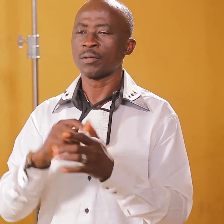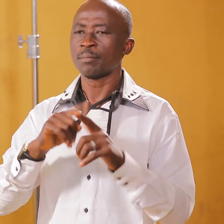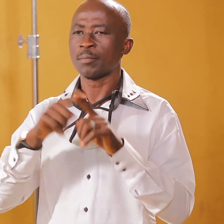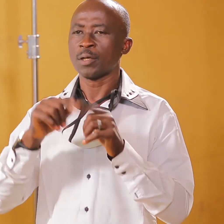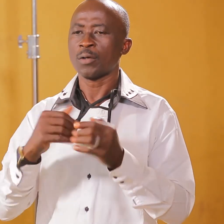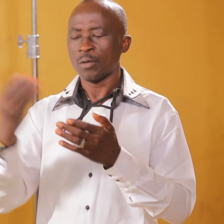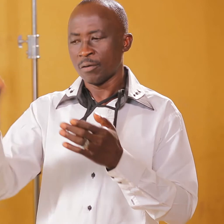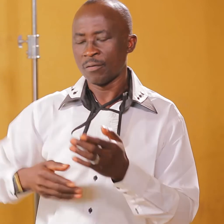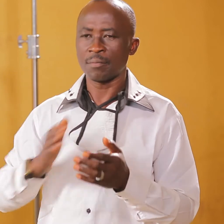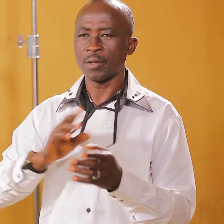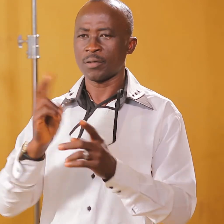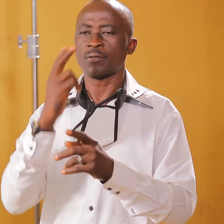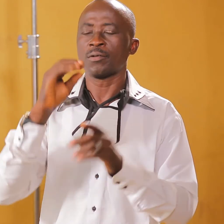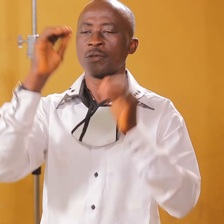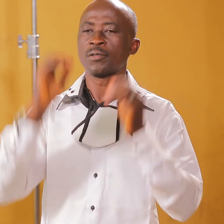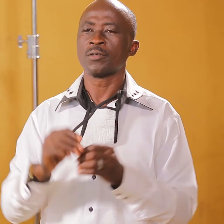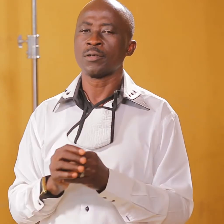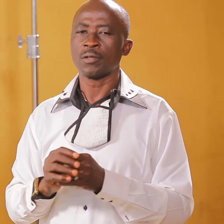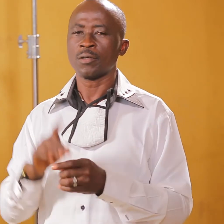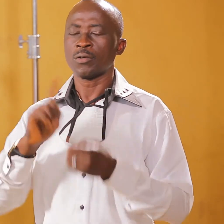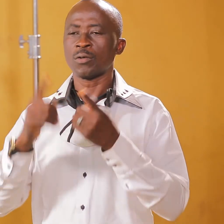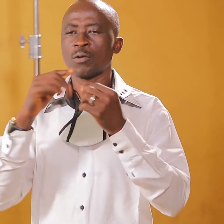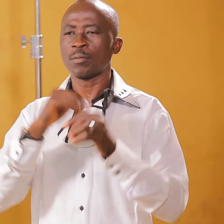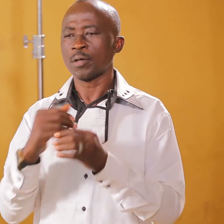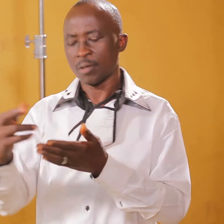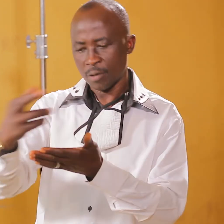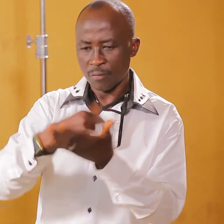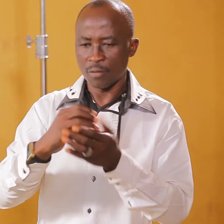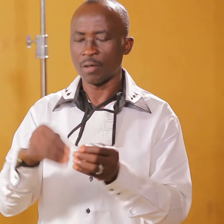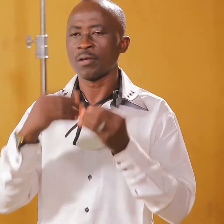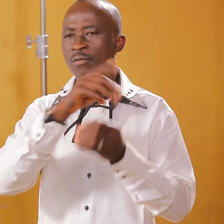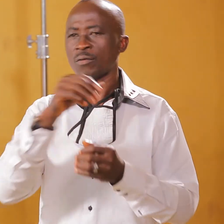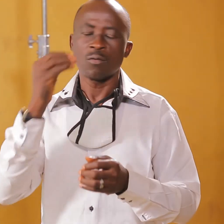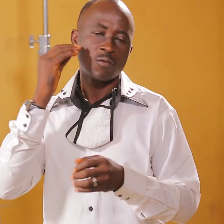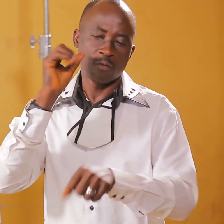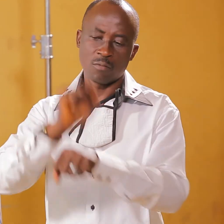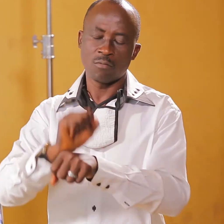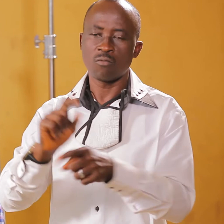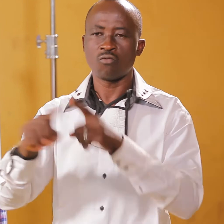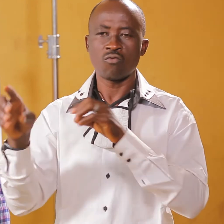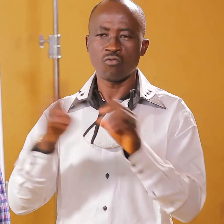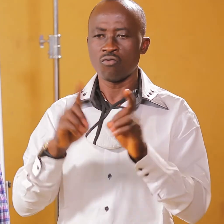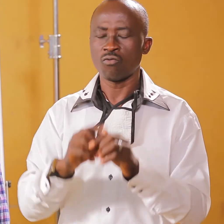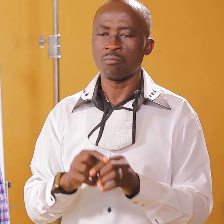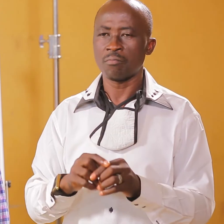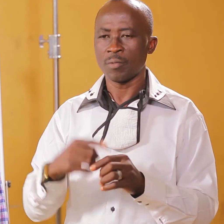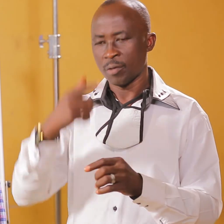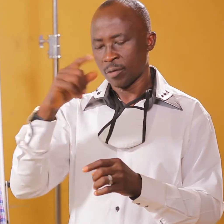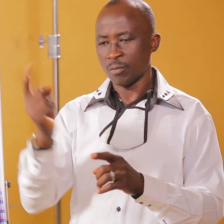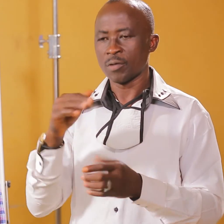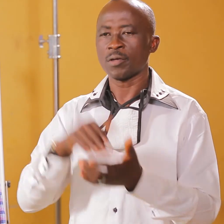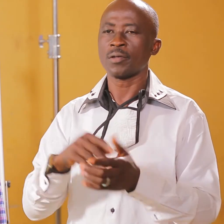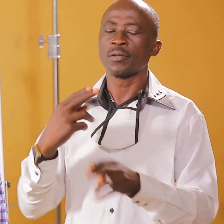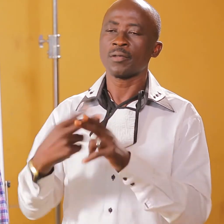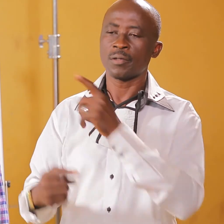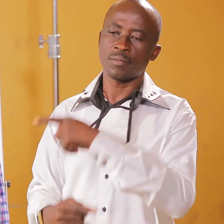on my second, Mr. Napoleon Kure, to come and review and then give you an assignment to do. Meanwhile, once again, I